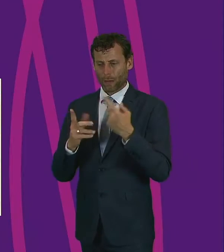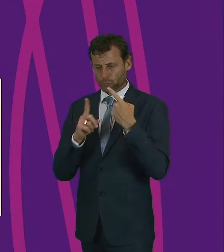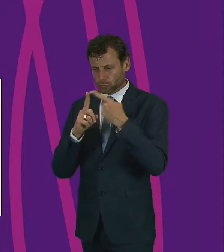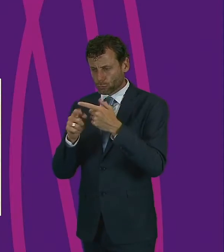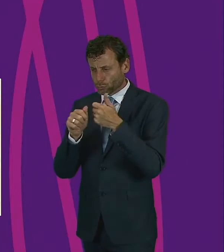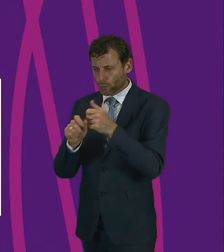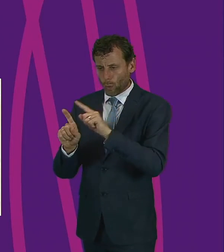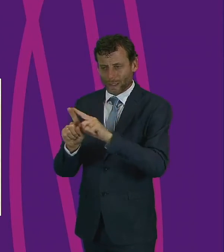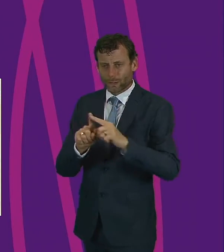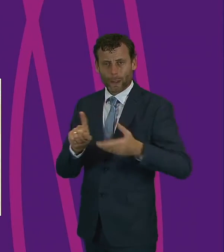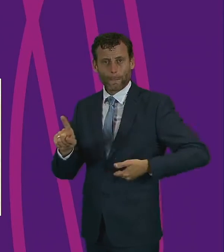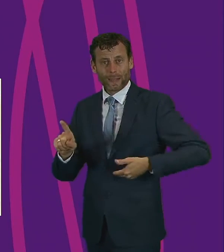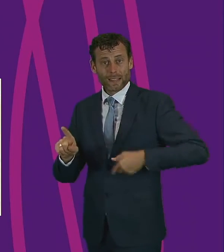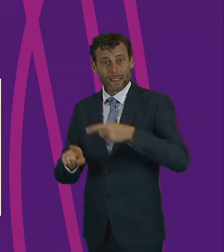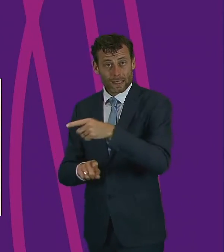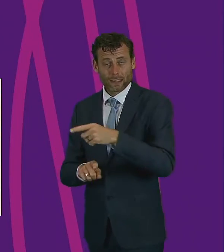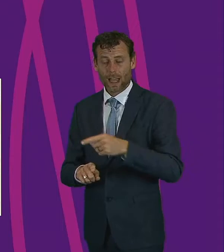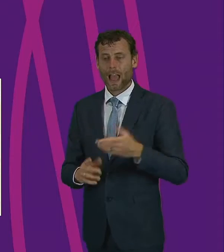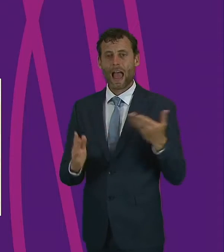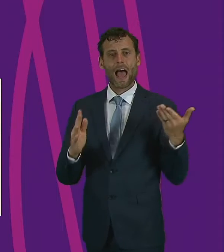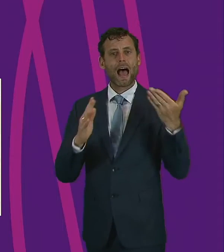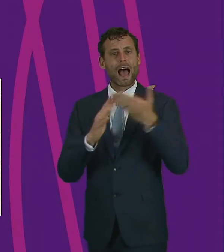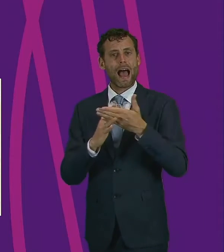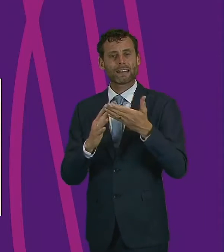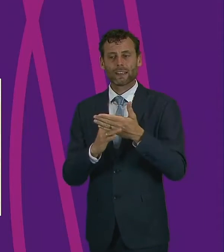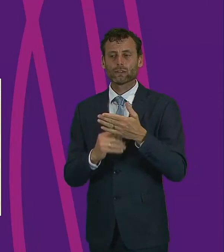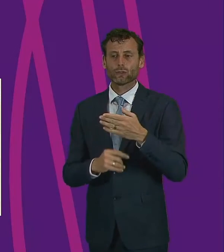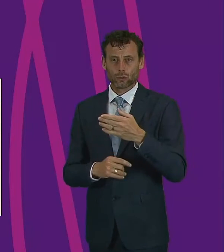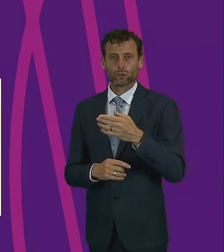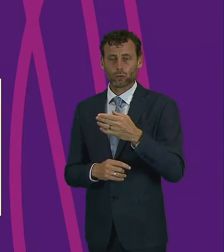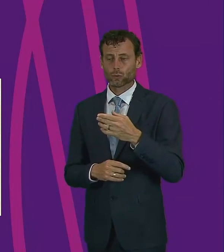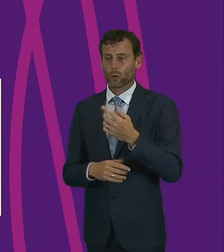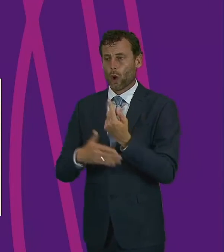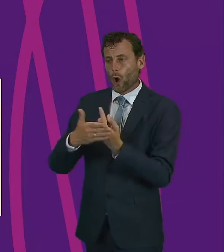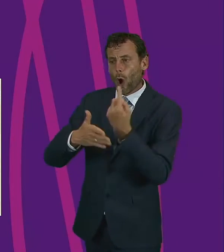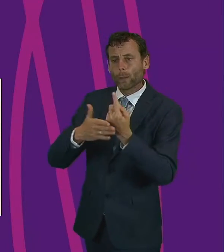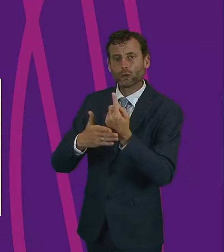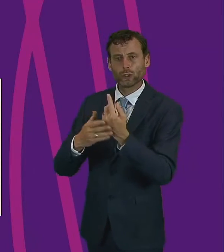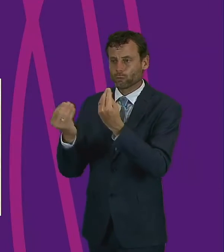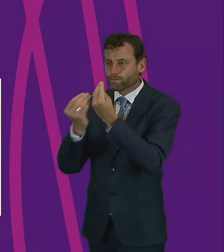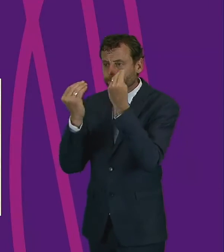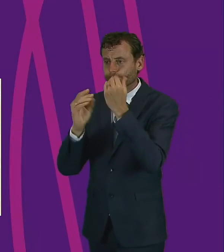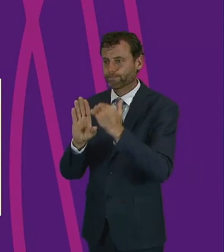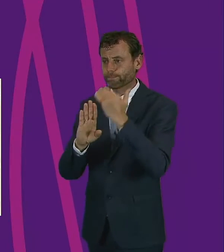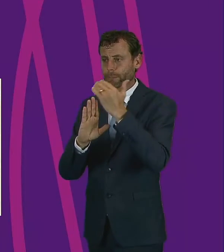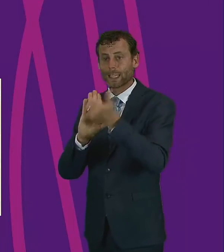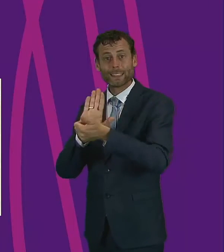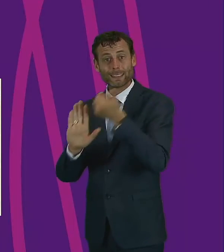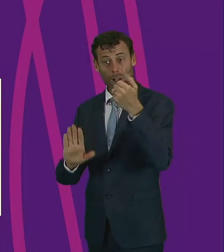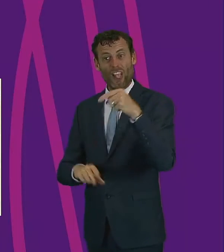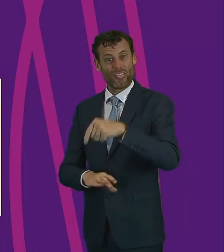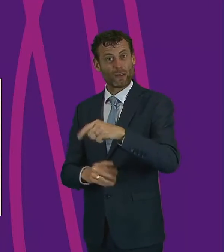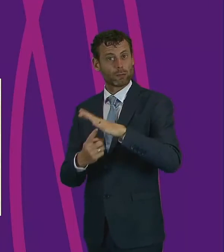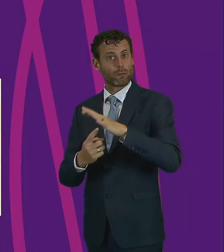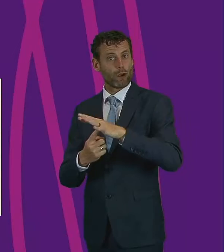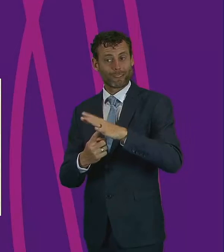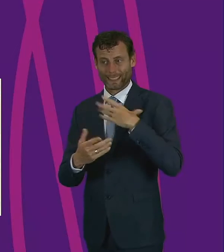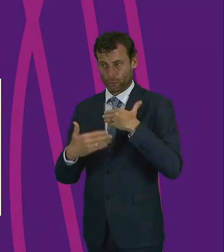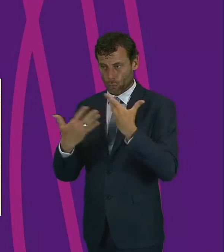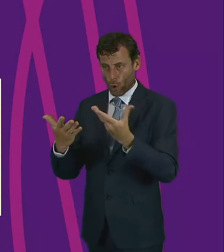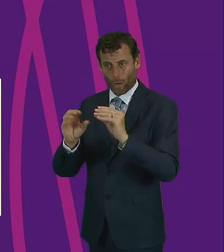for businesses. Additionally, access to affordable upskilling opportunities was identified as an early priority, and Skills